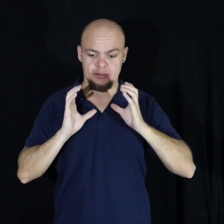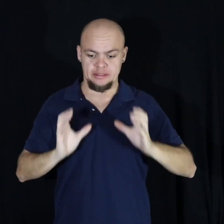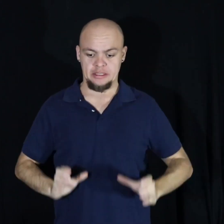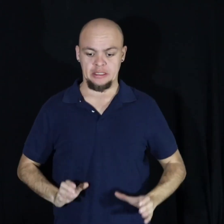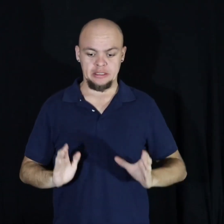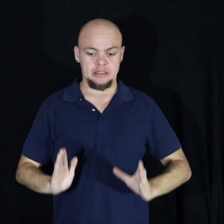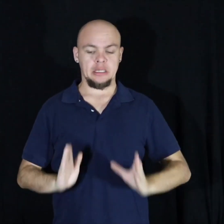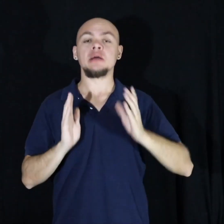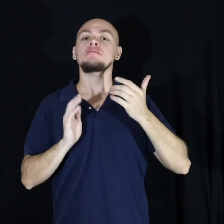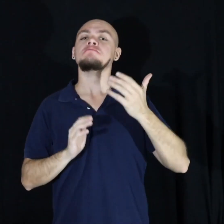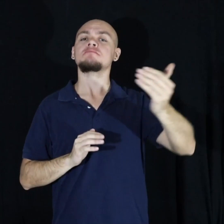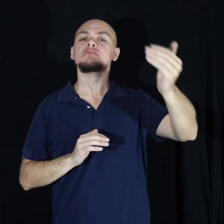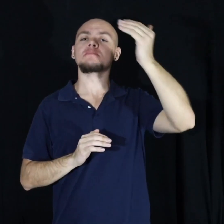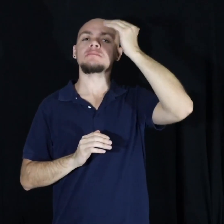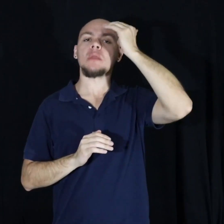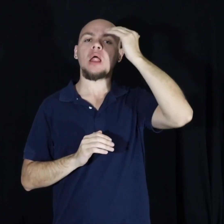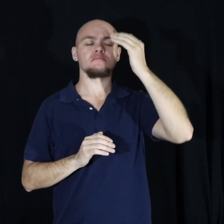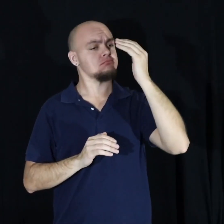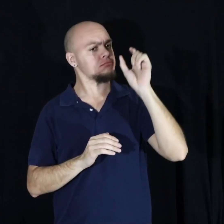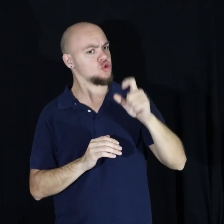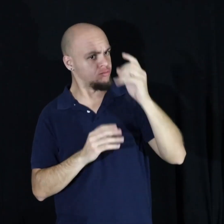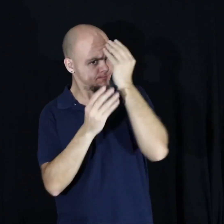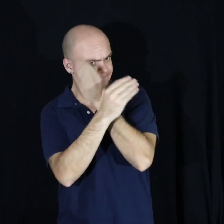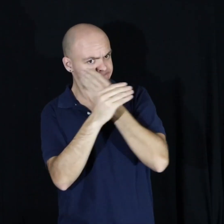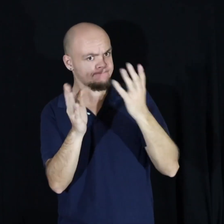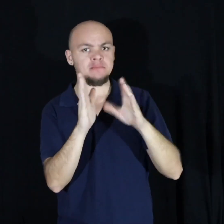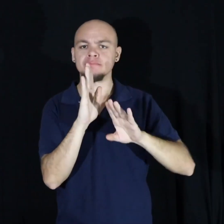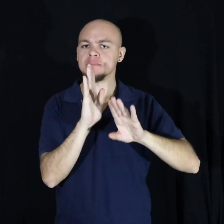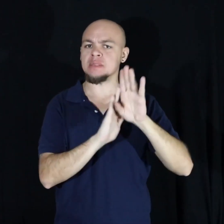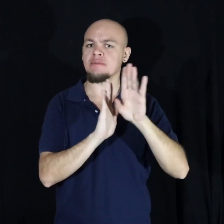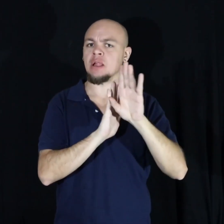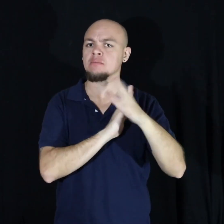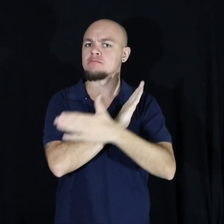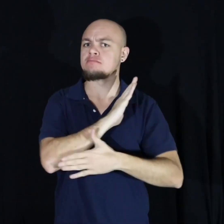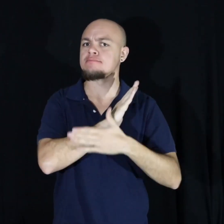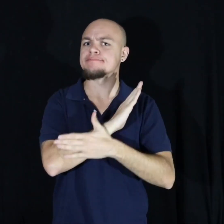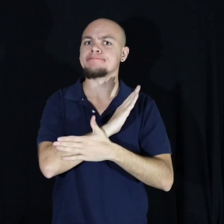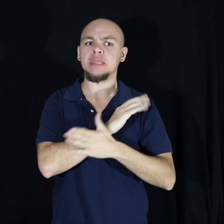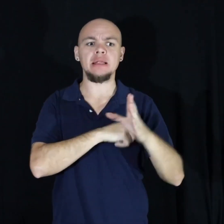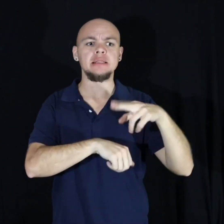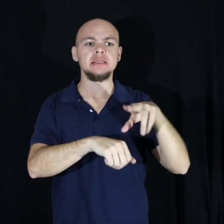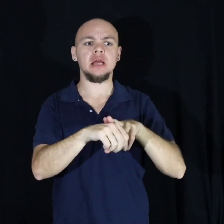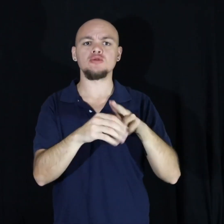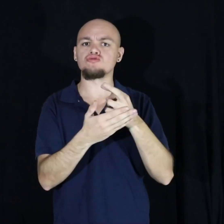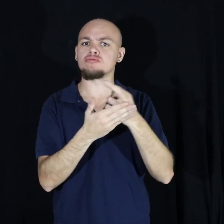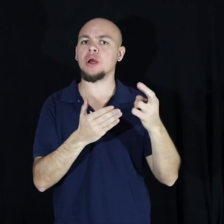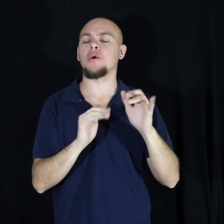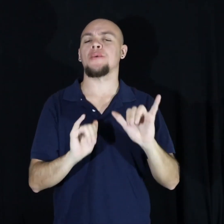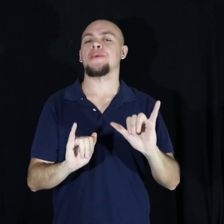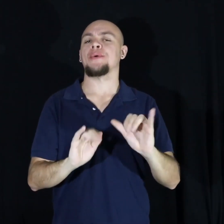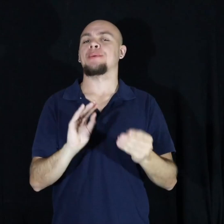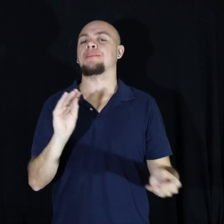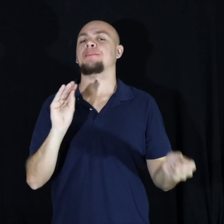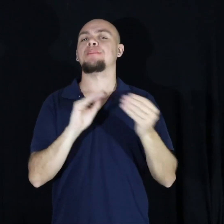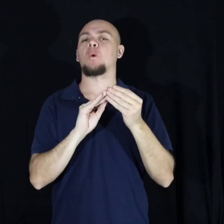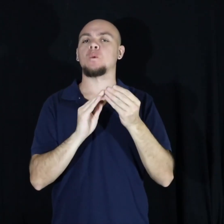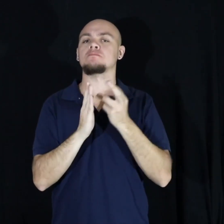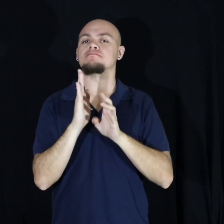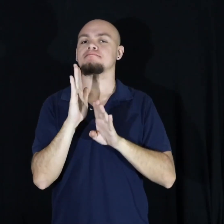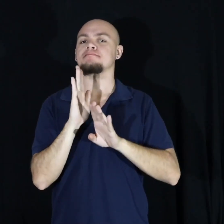knowledge to be able to spread awareness about developing from natural resources, they would be a much more developed